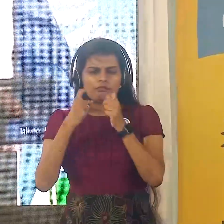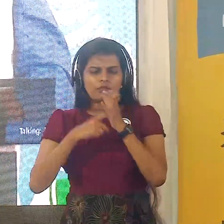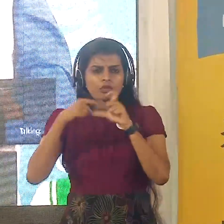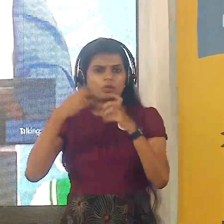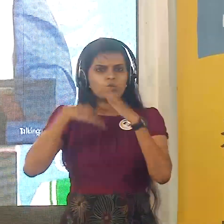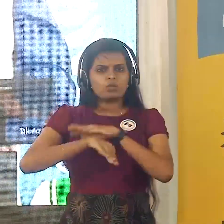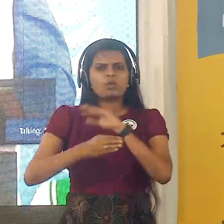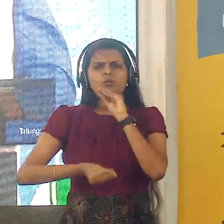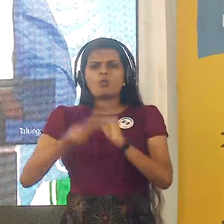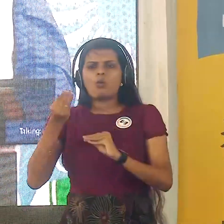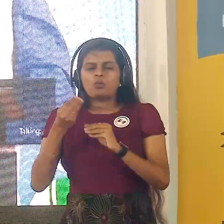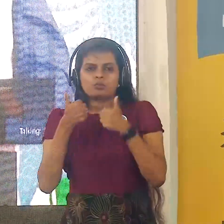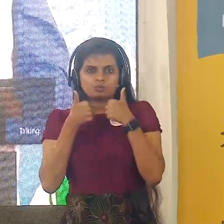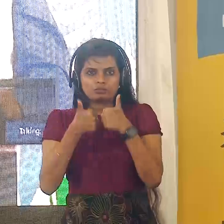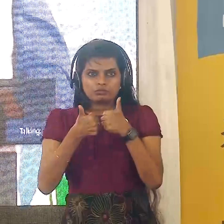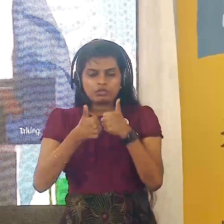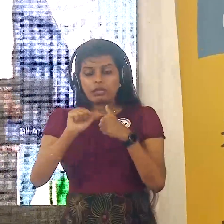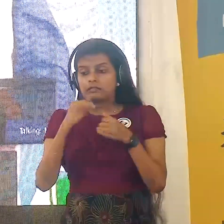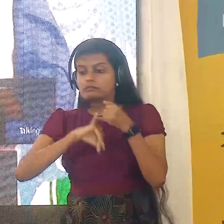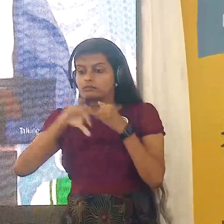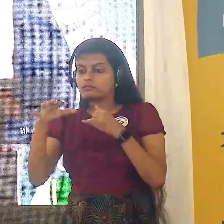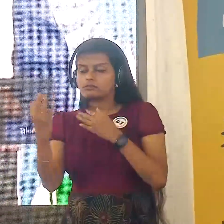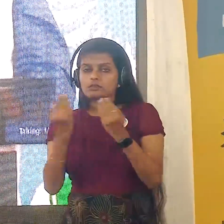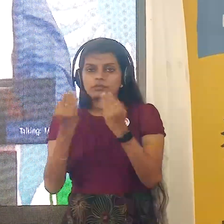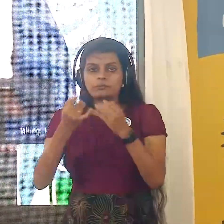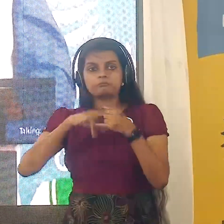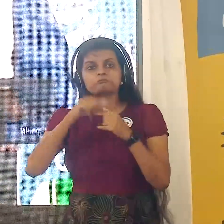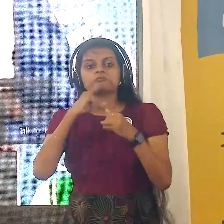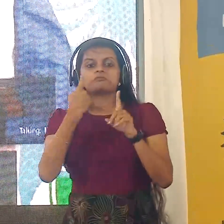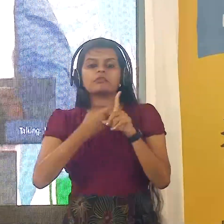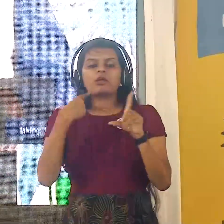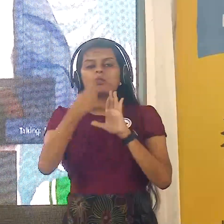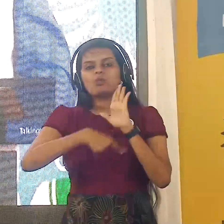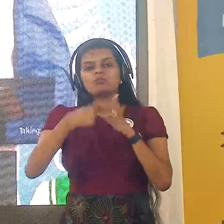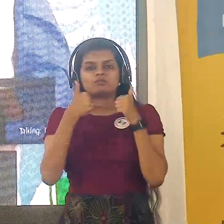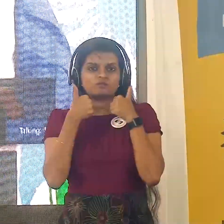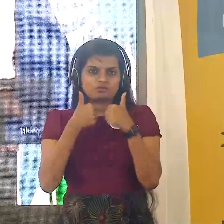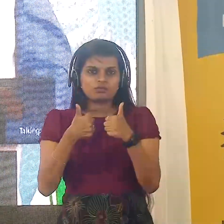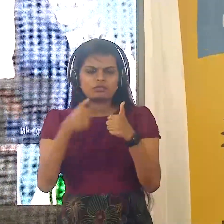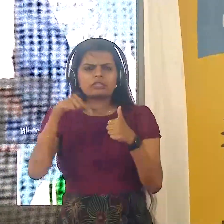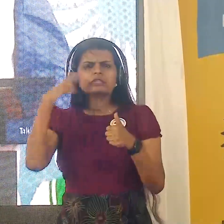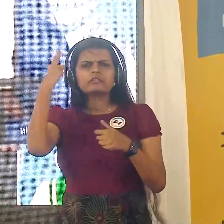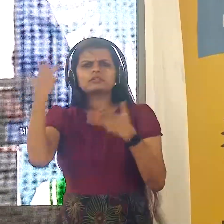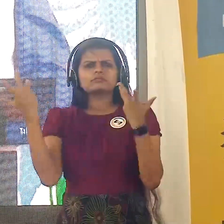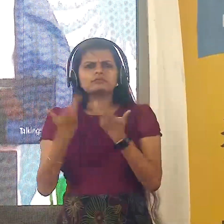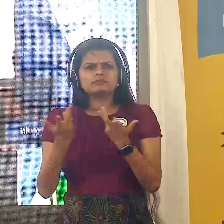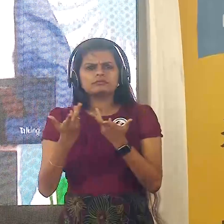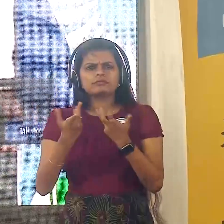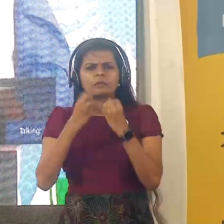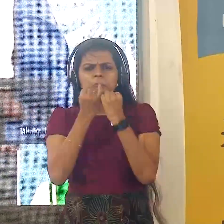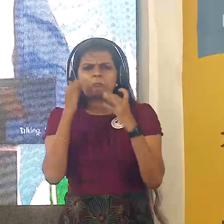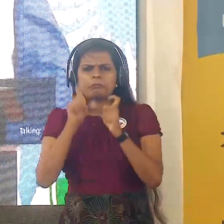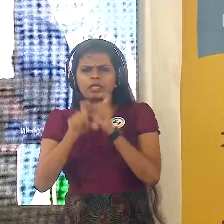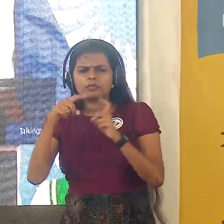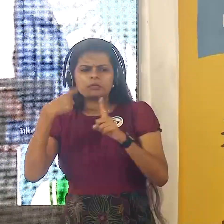more impressive as compared to other states in the country, why is it that the tens of thousands